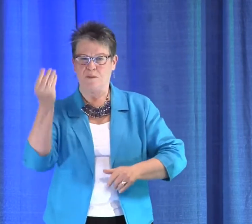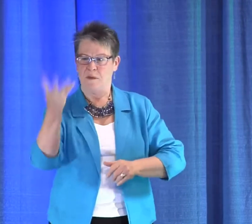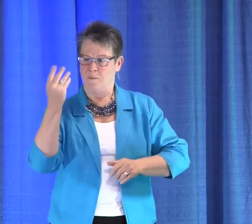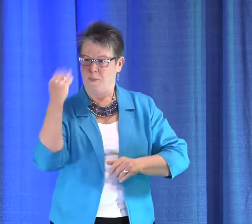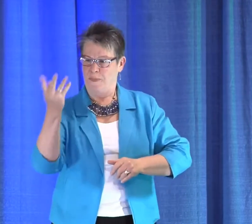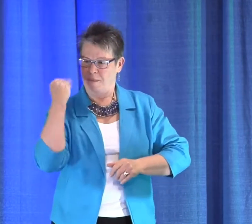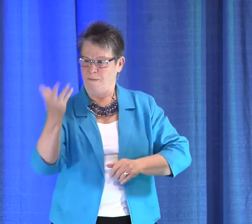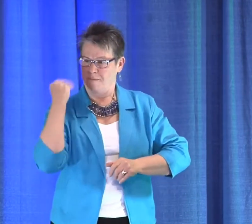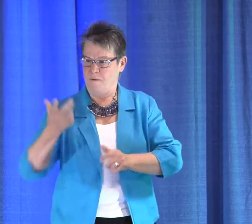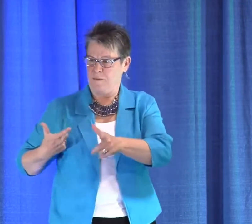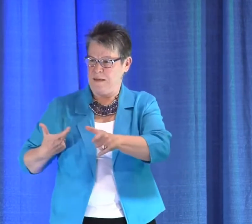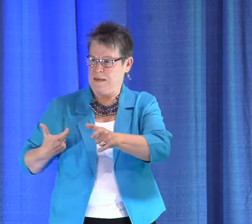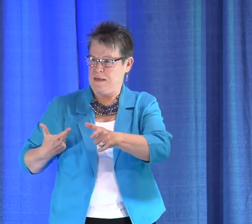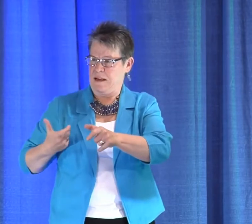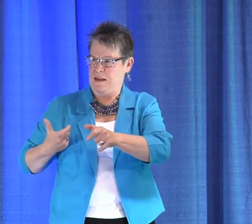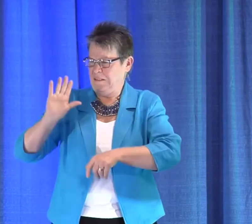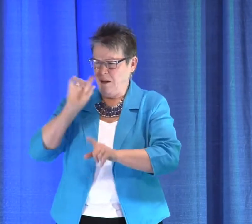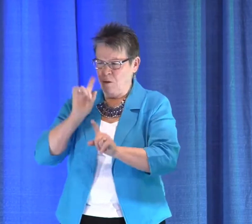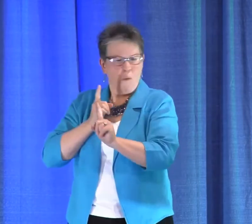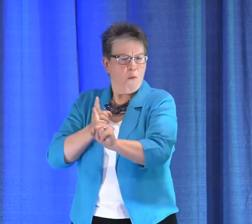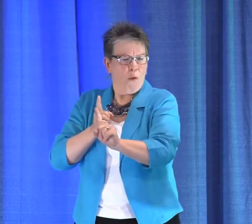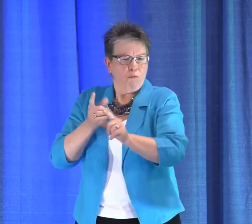Mainstream is more focused on speed.